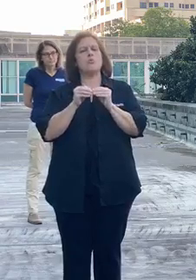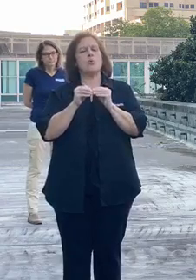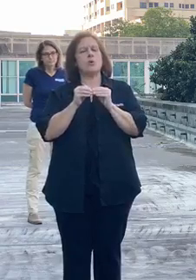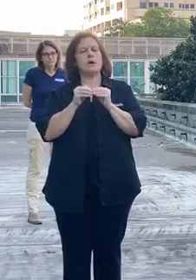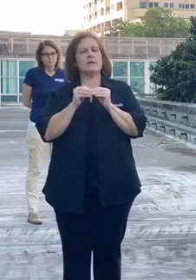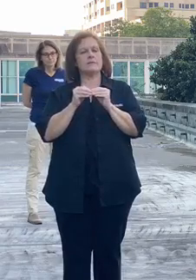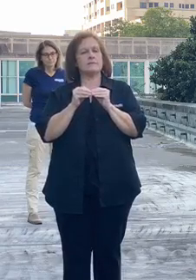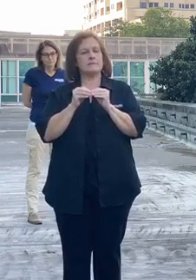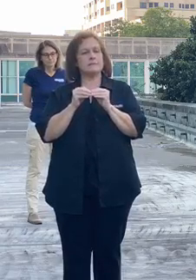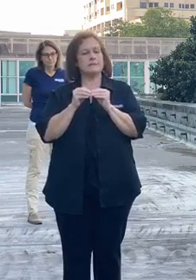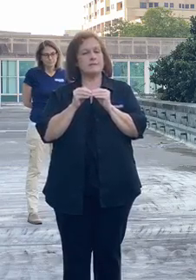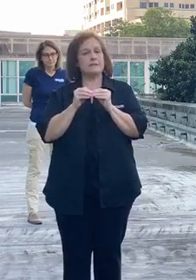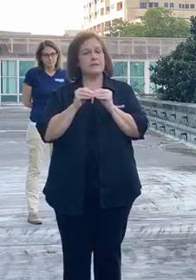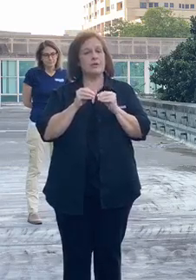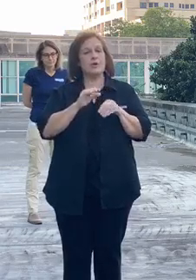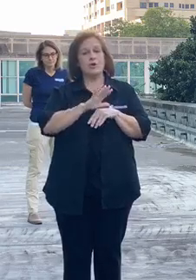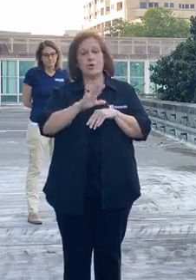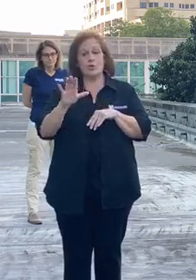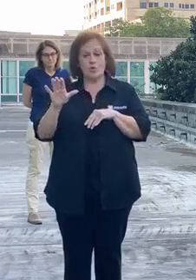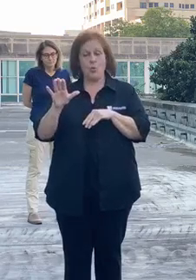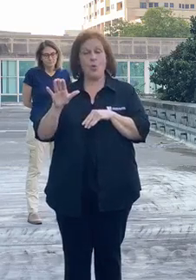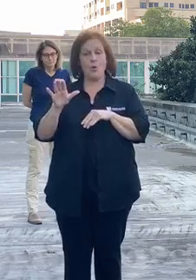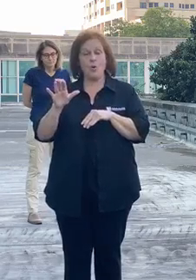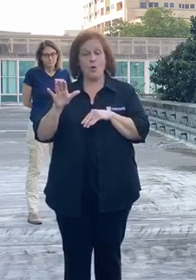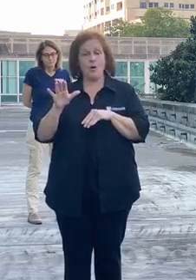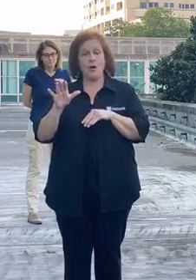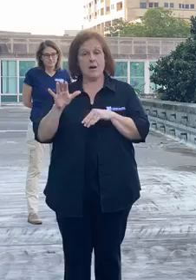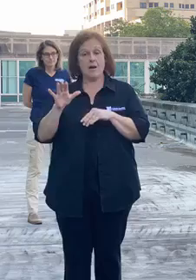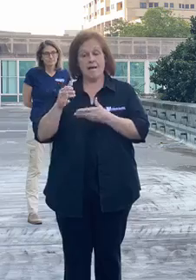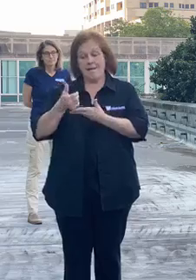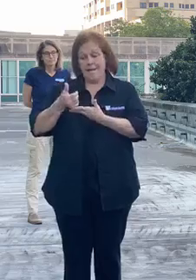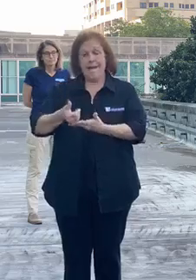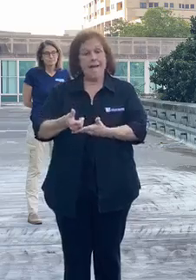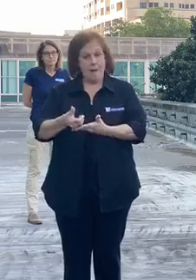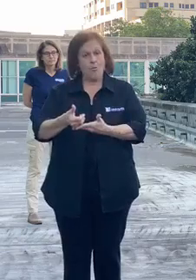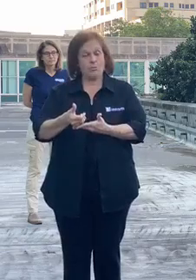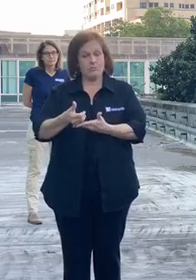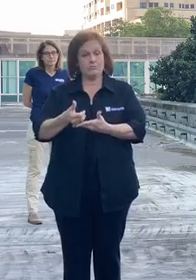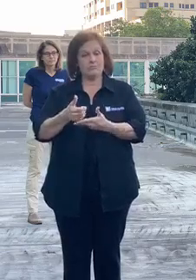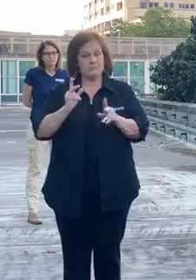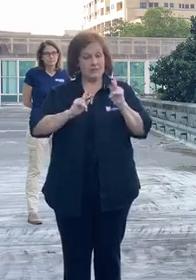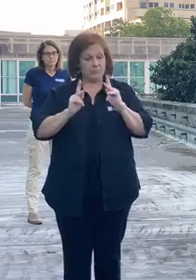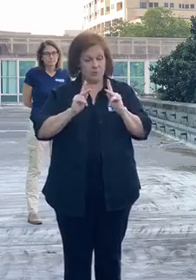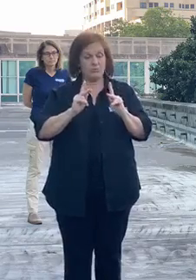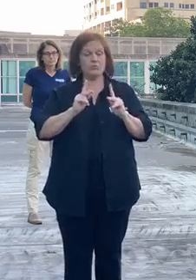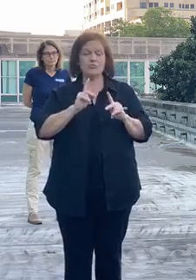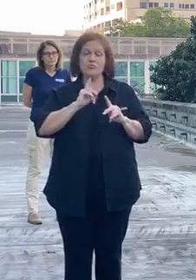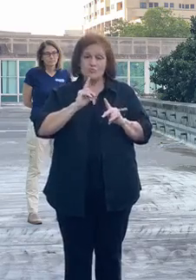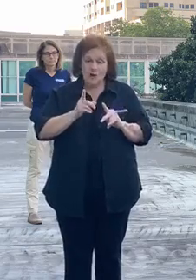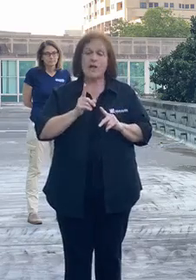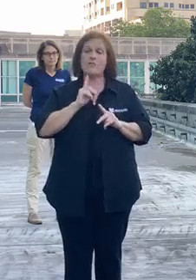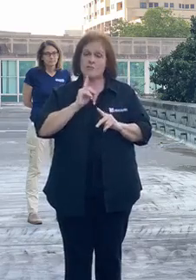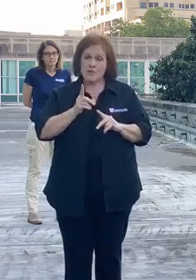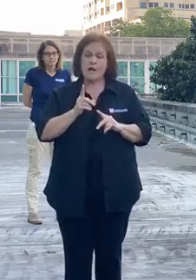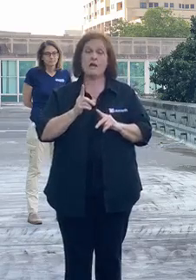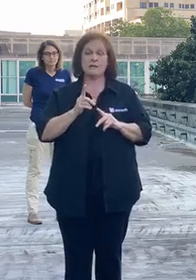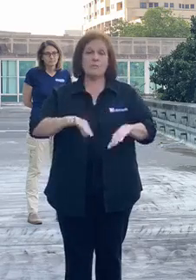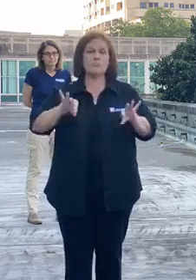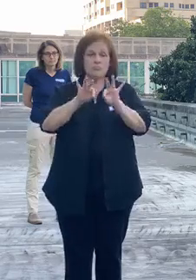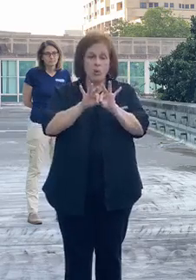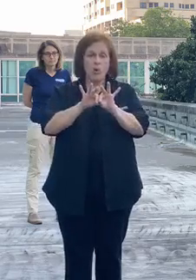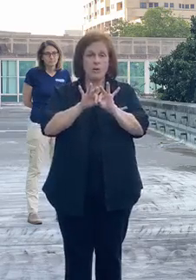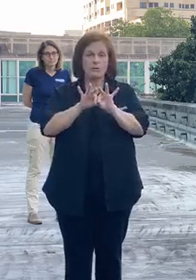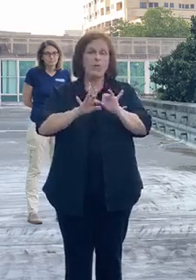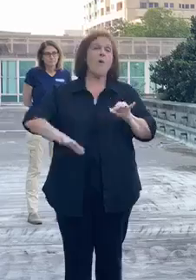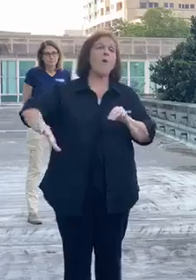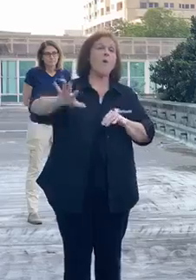how your bedside manner at the end of the day is making such a difference. Not only here in New Orleans, but really across the state of